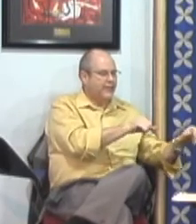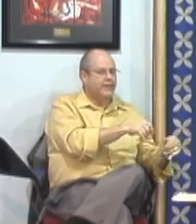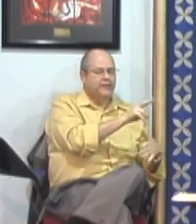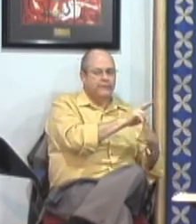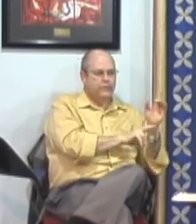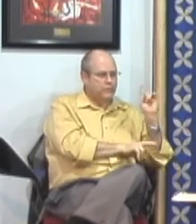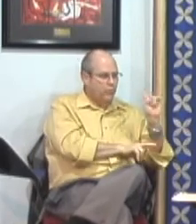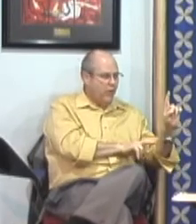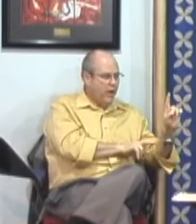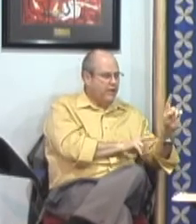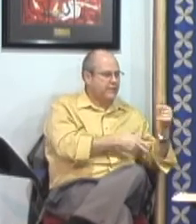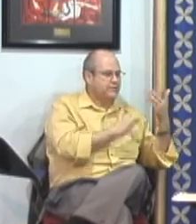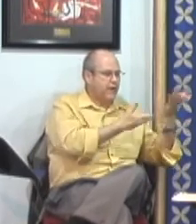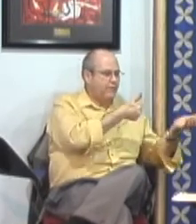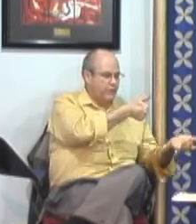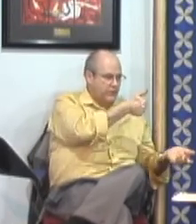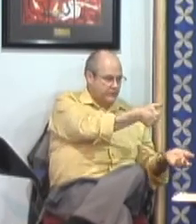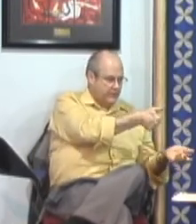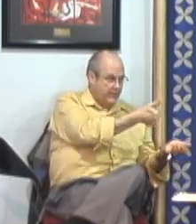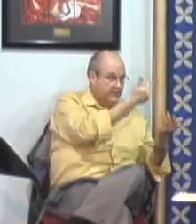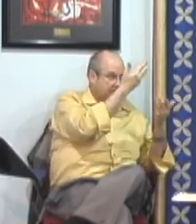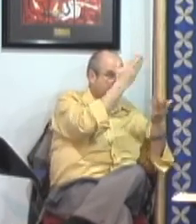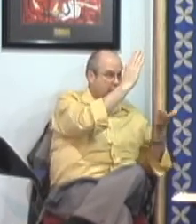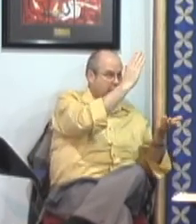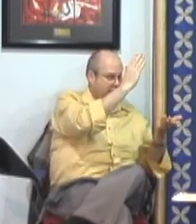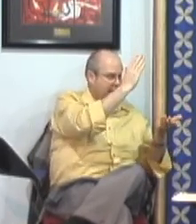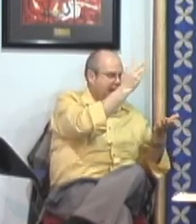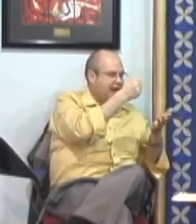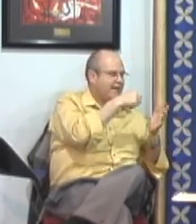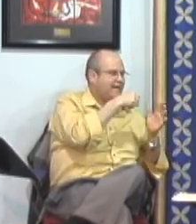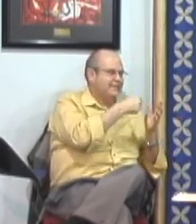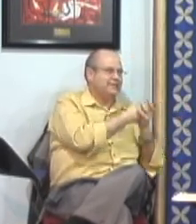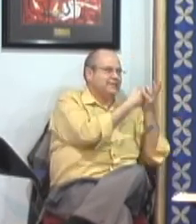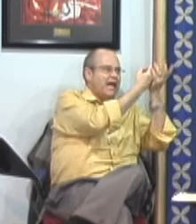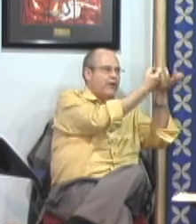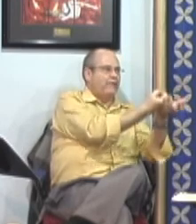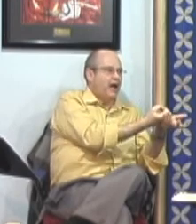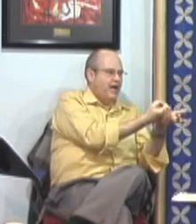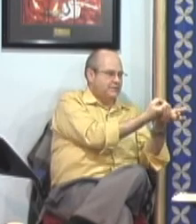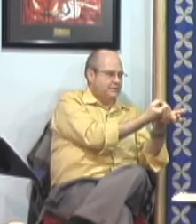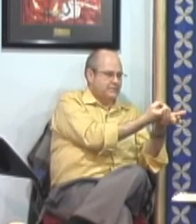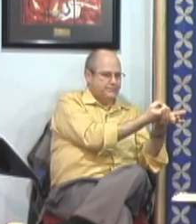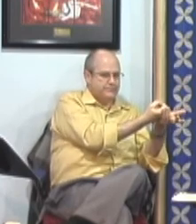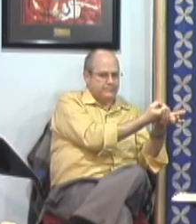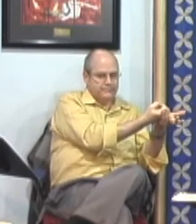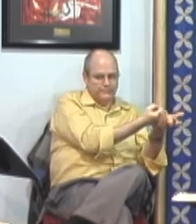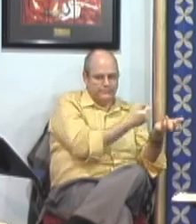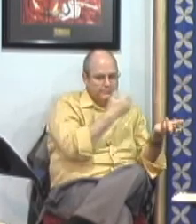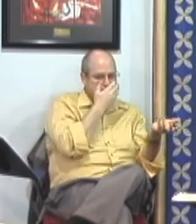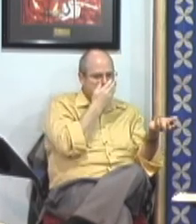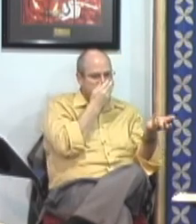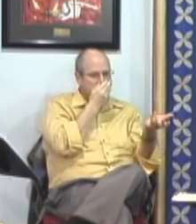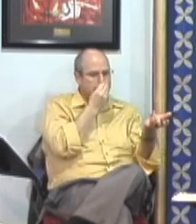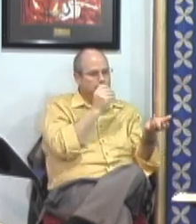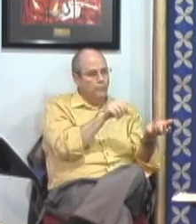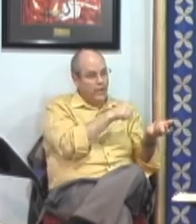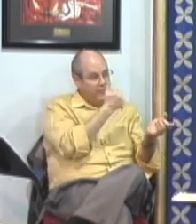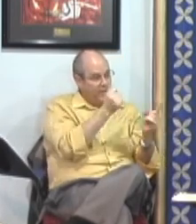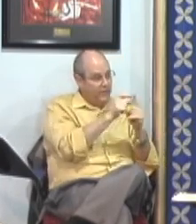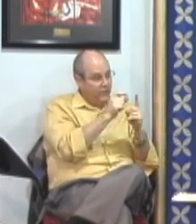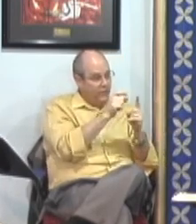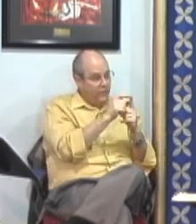1 is about offering yourself to God as a sacrifice. So what are the other